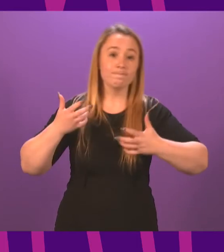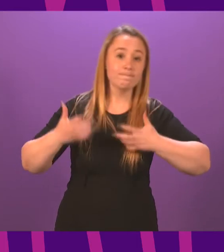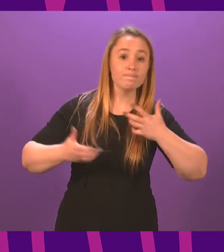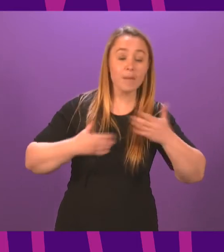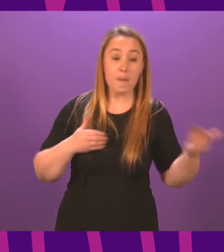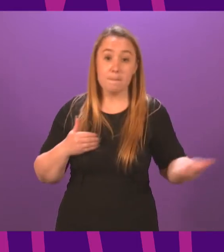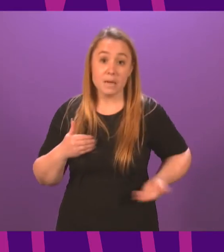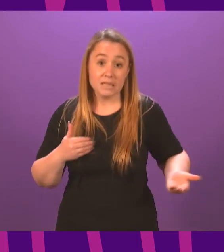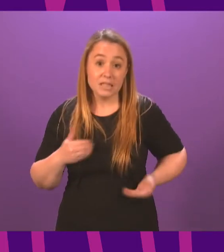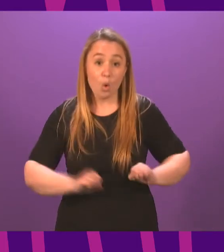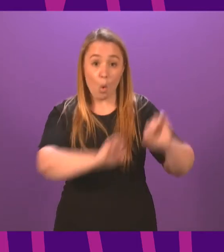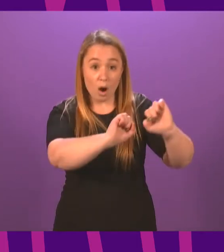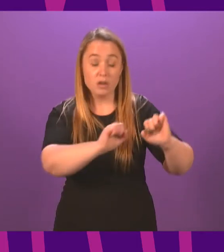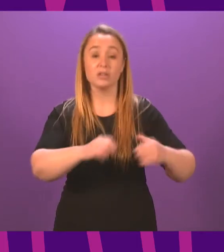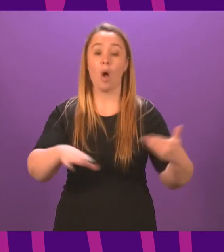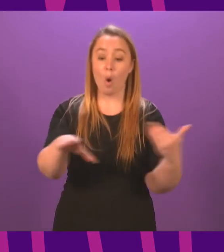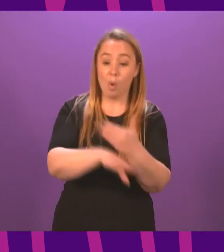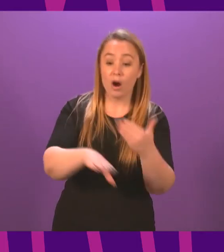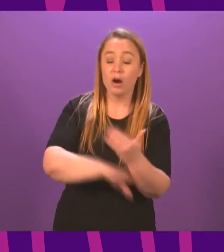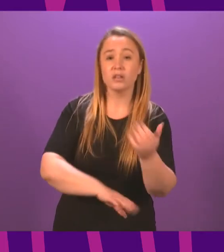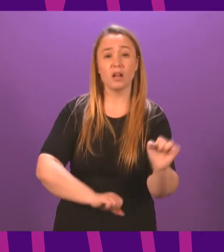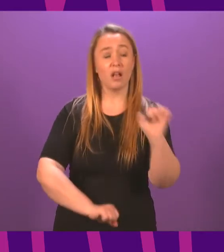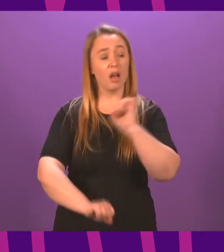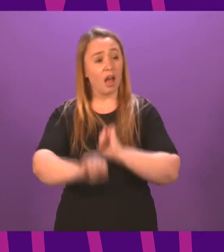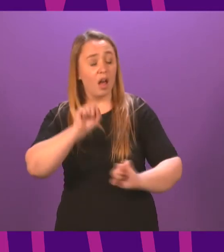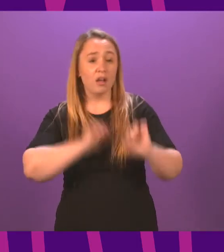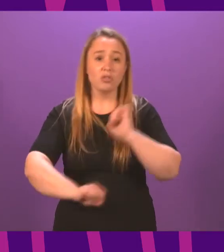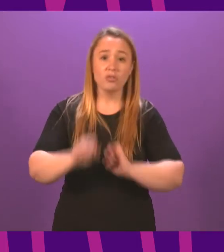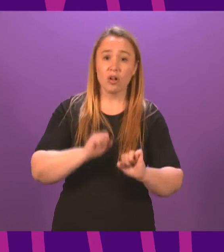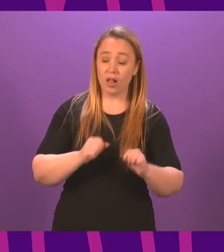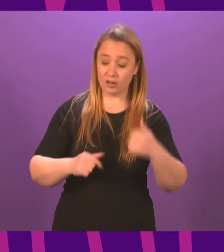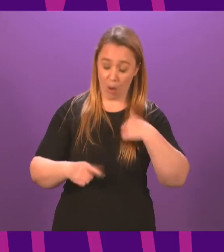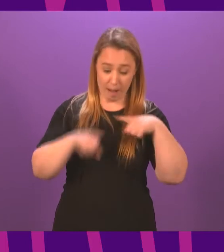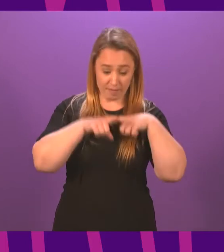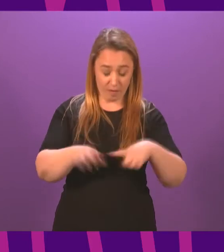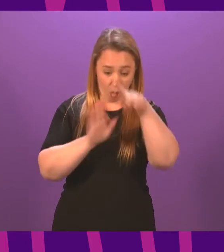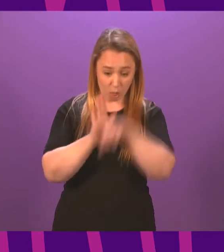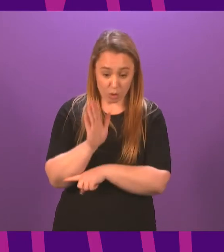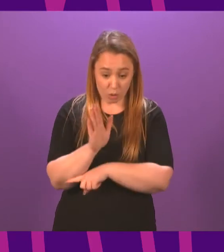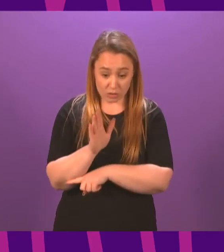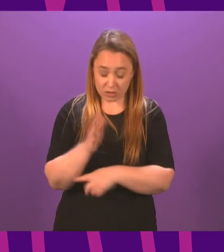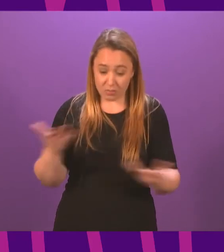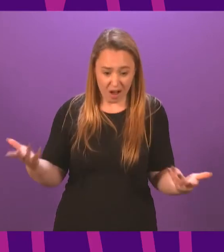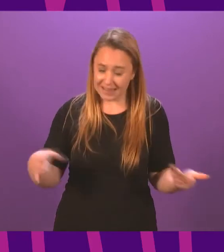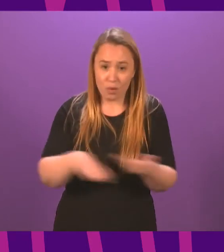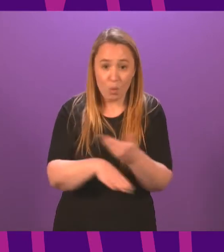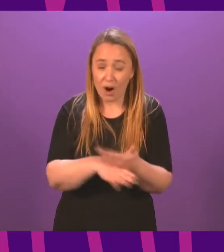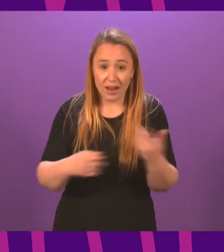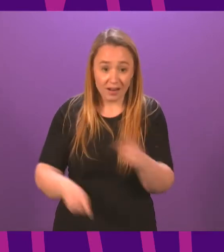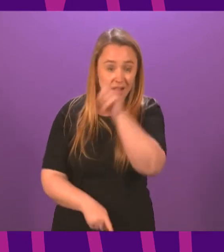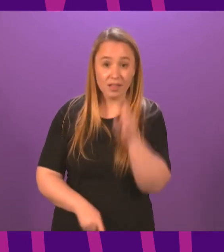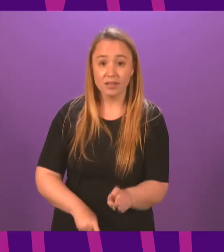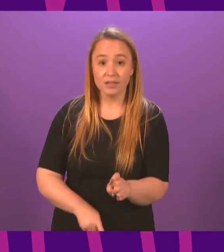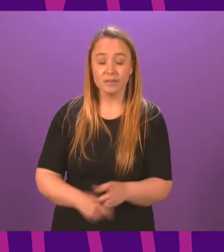including business owners and workers, are struggling to see that their compliance is having an effect. So my first